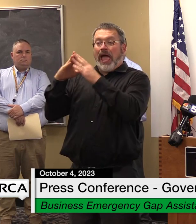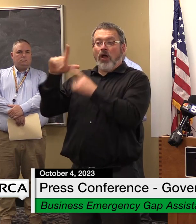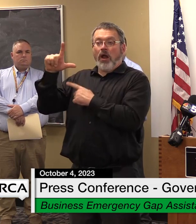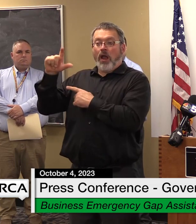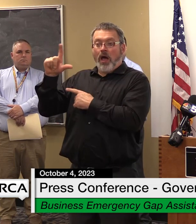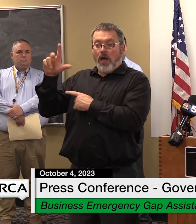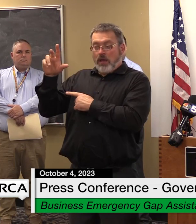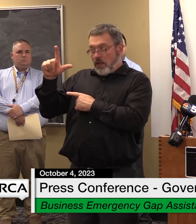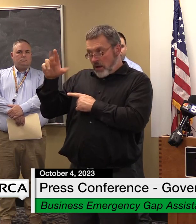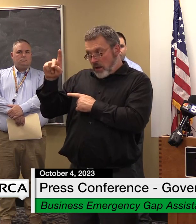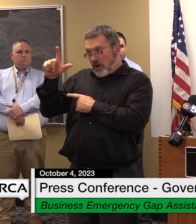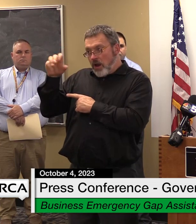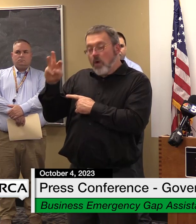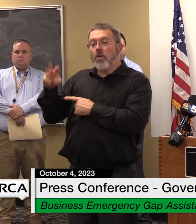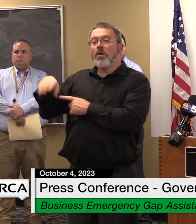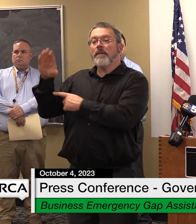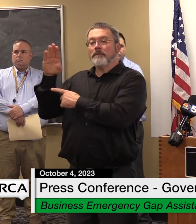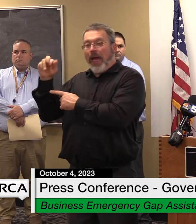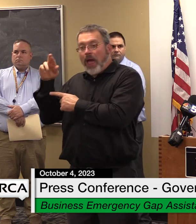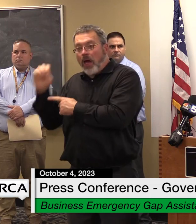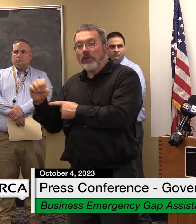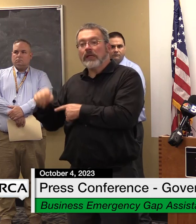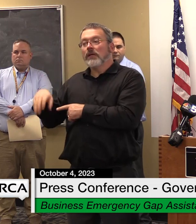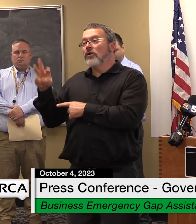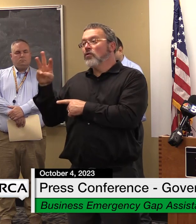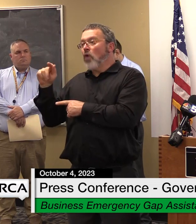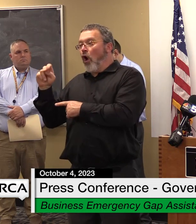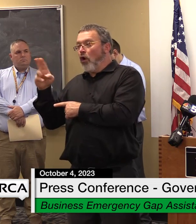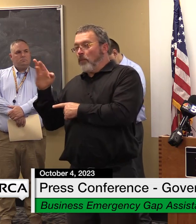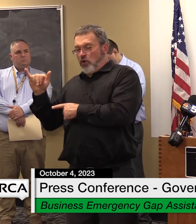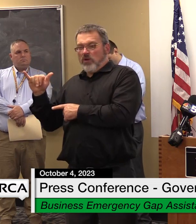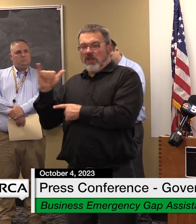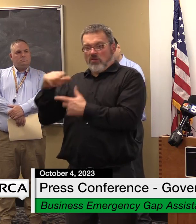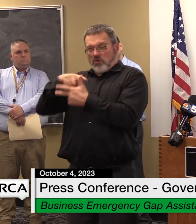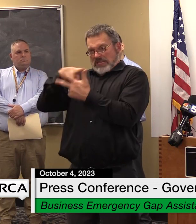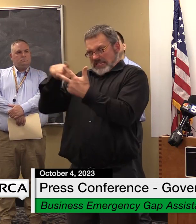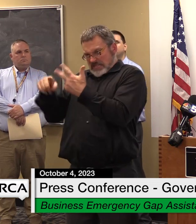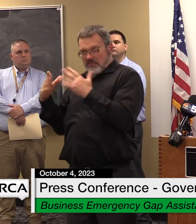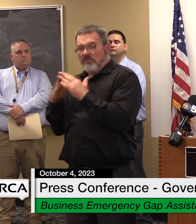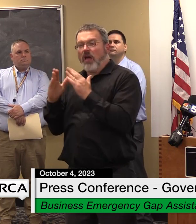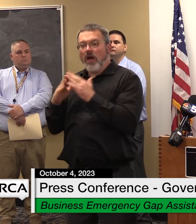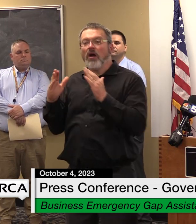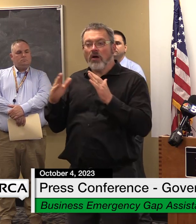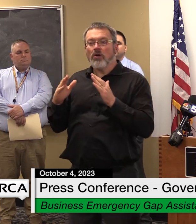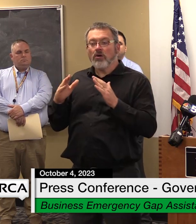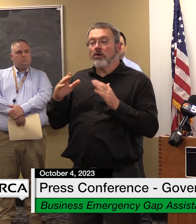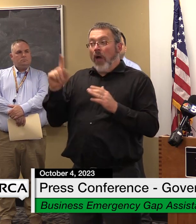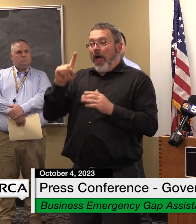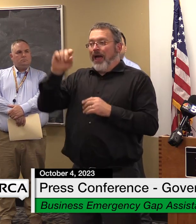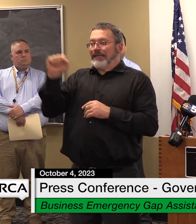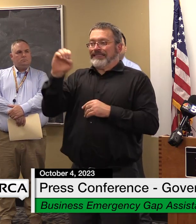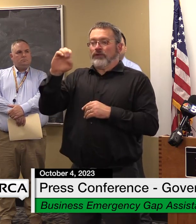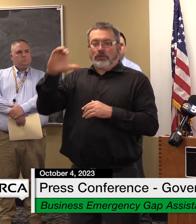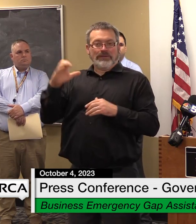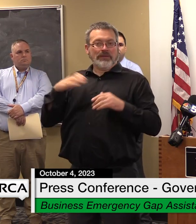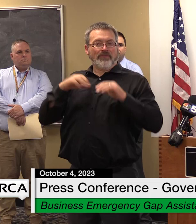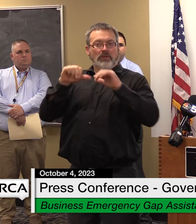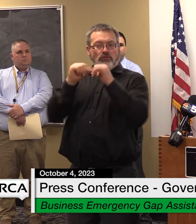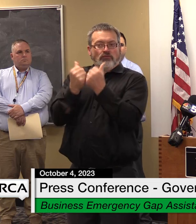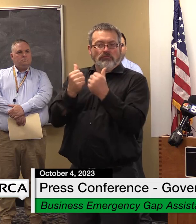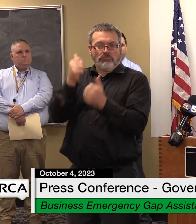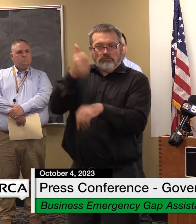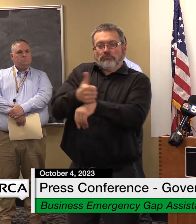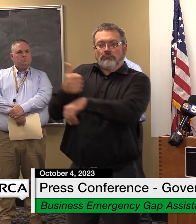Barrie, and we have one in Waterbury. We're extending all of them beyond